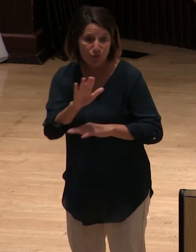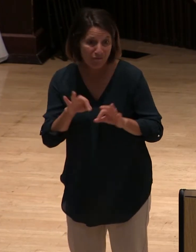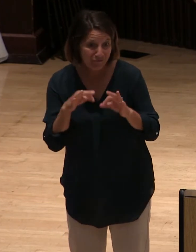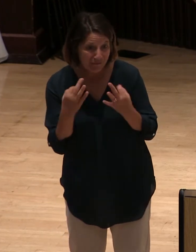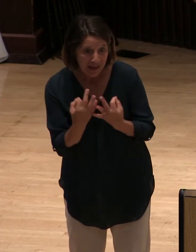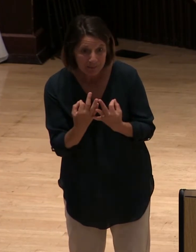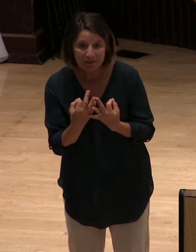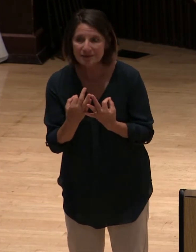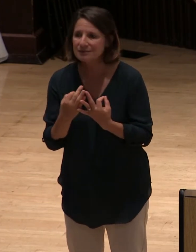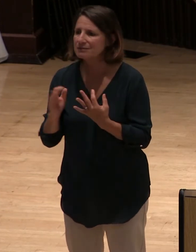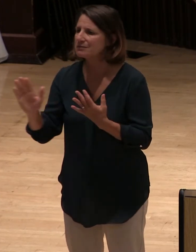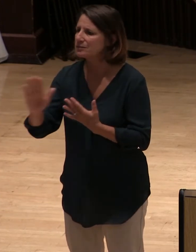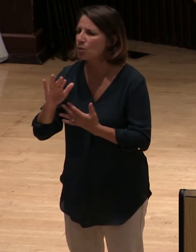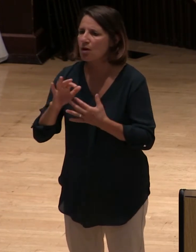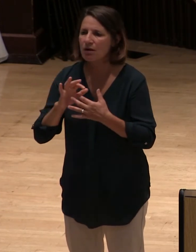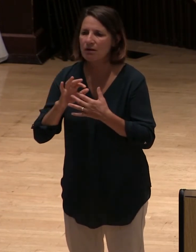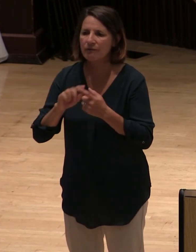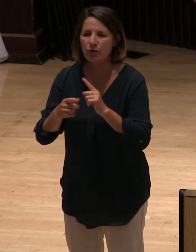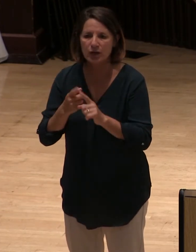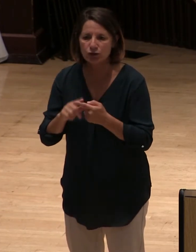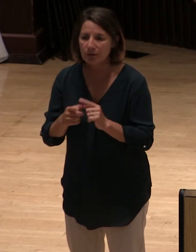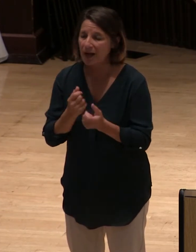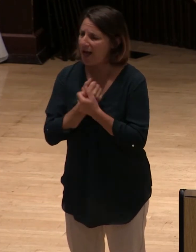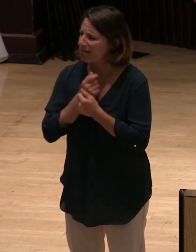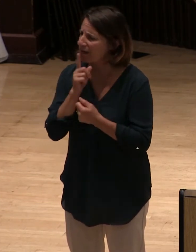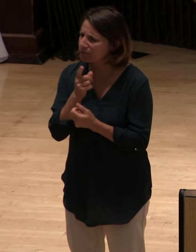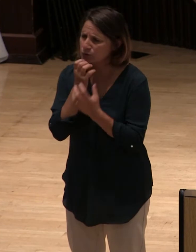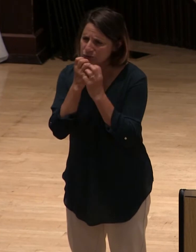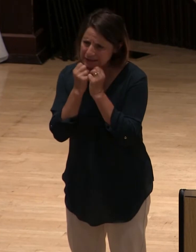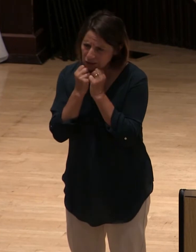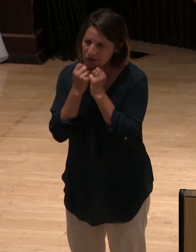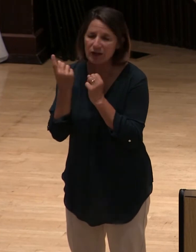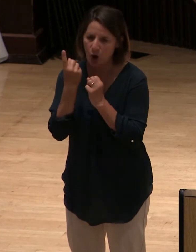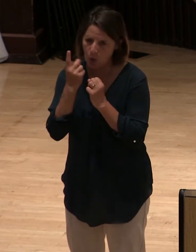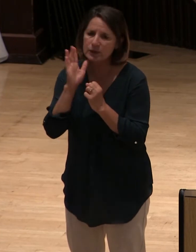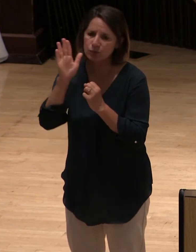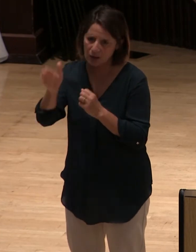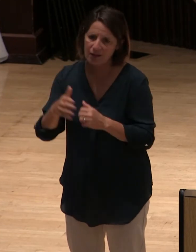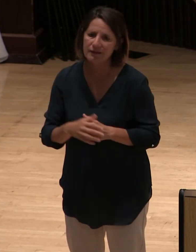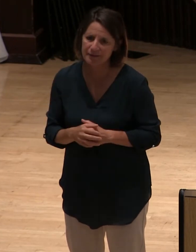and your friendship. I love you dearly and always will.